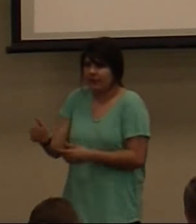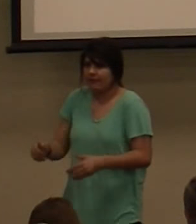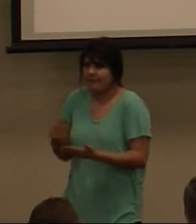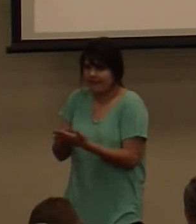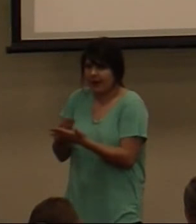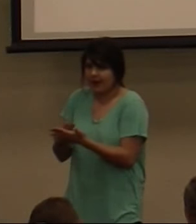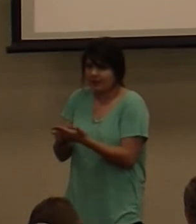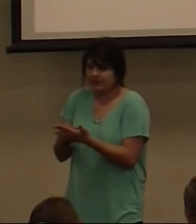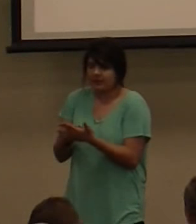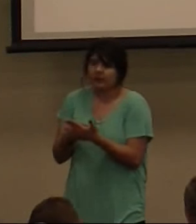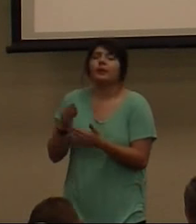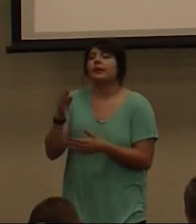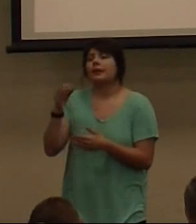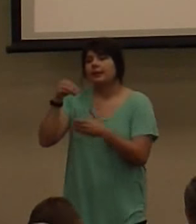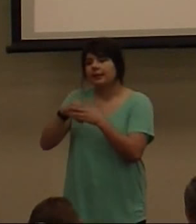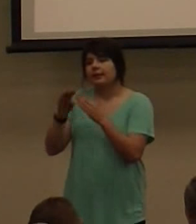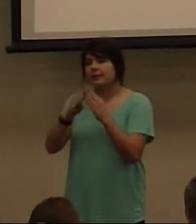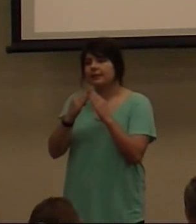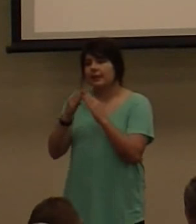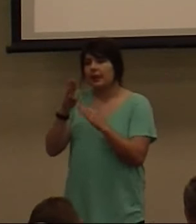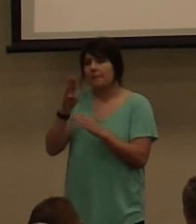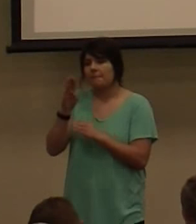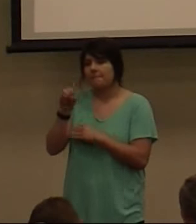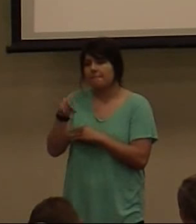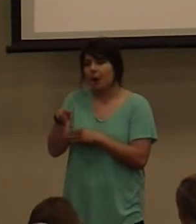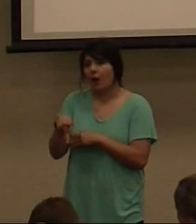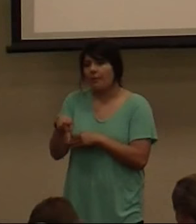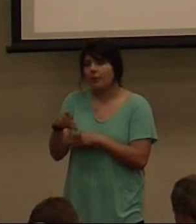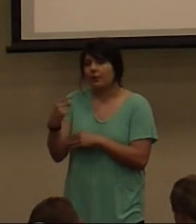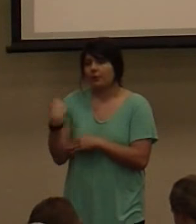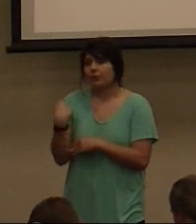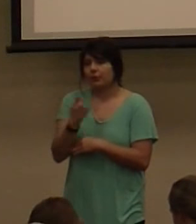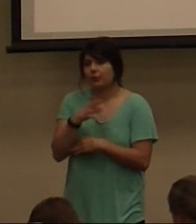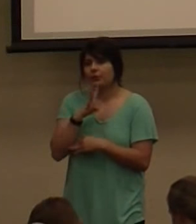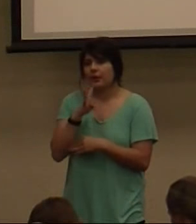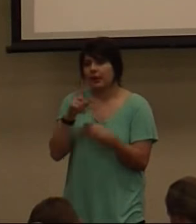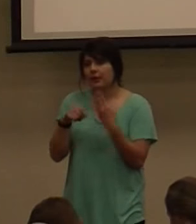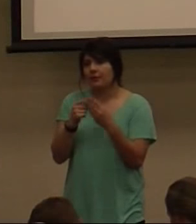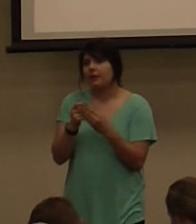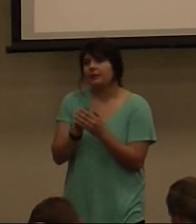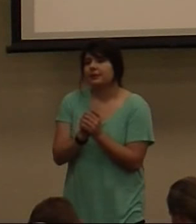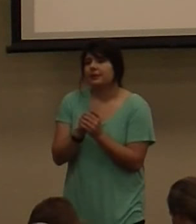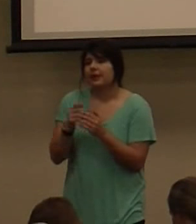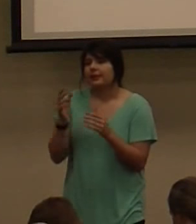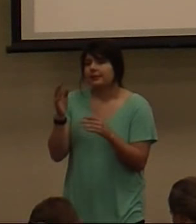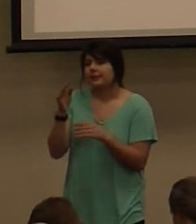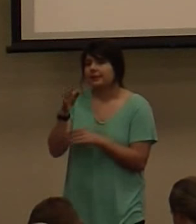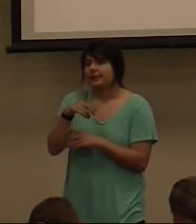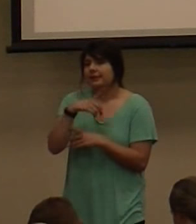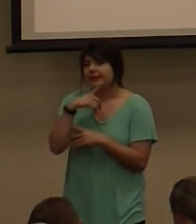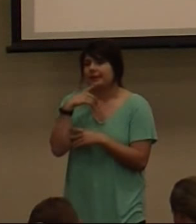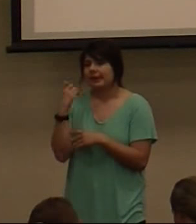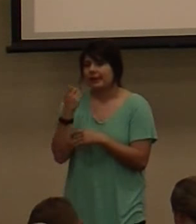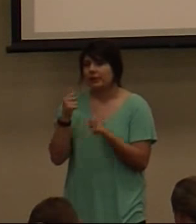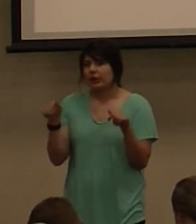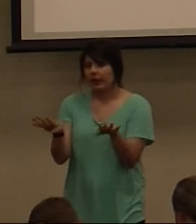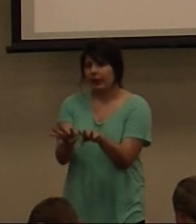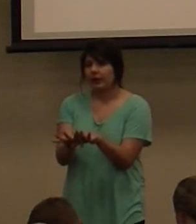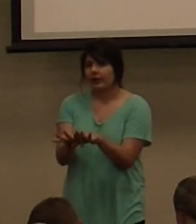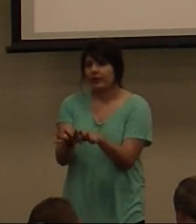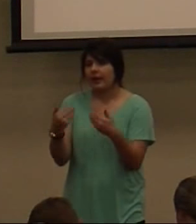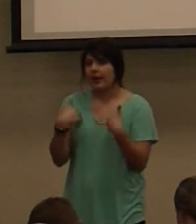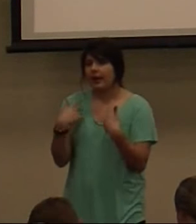In BOP, which basically where we're talking about is Kalahari Desert, there's 20 plus